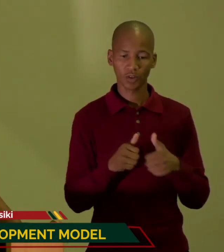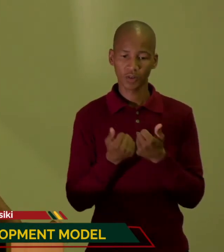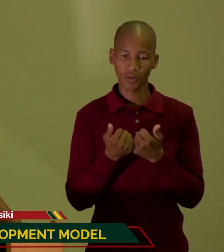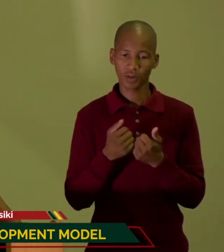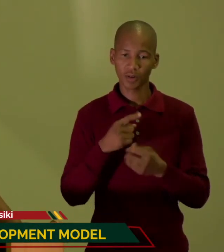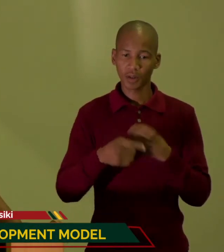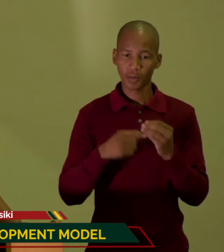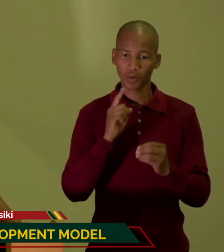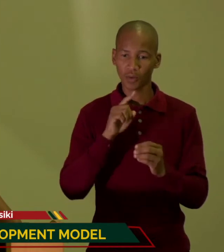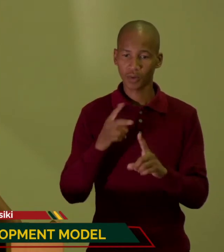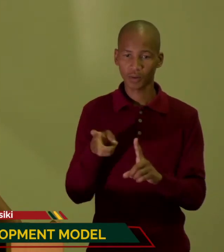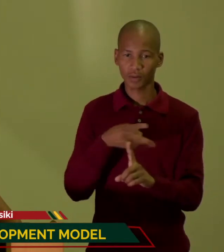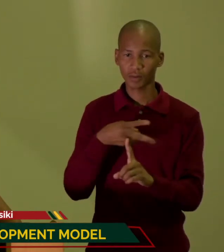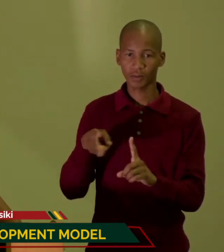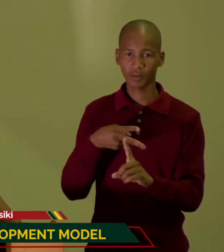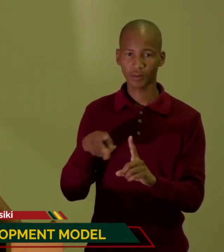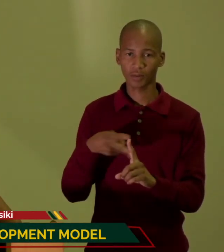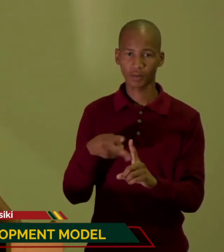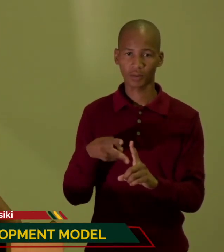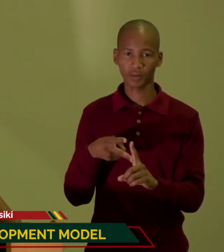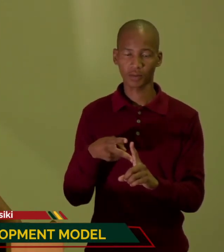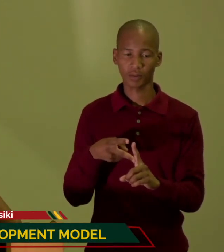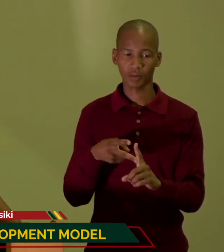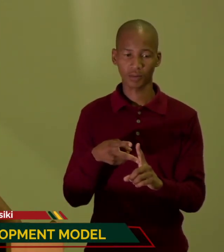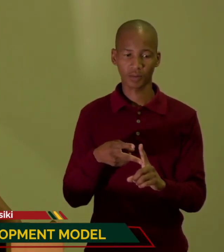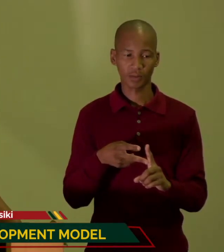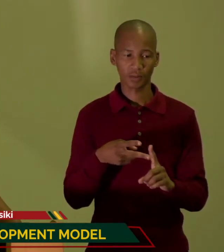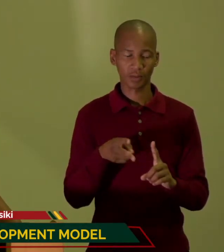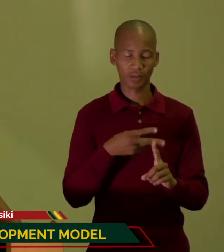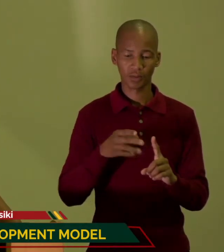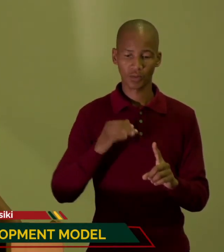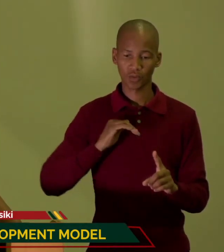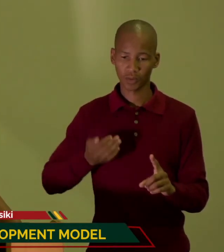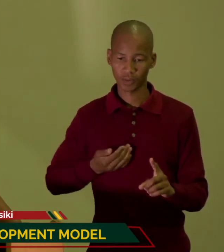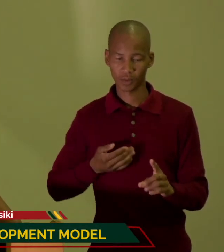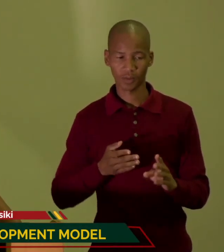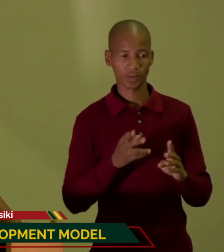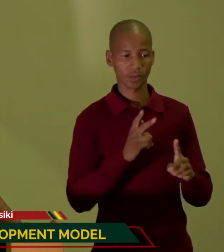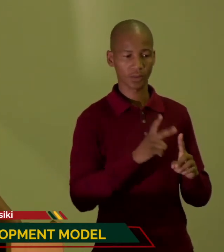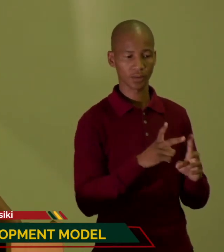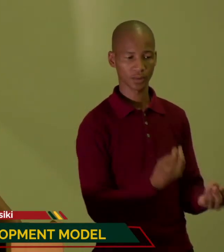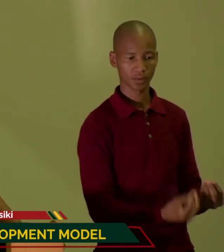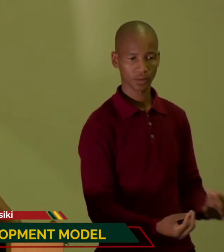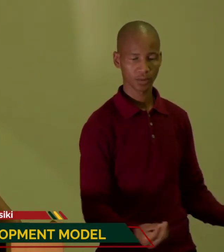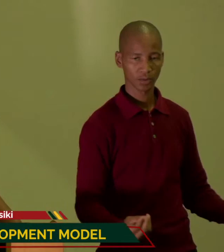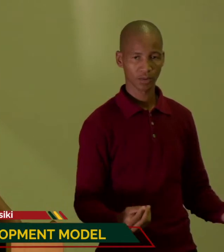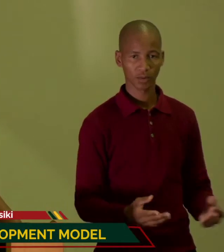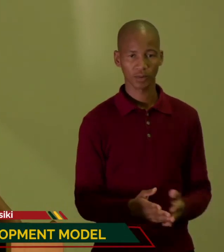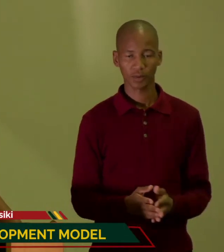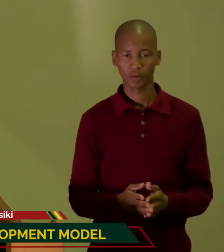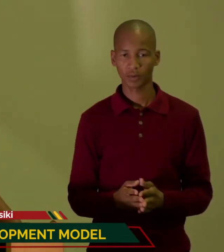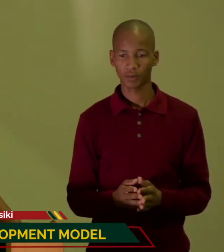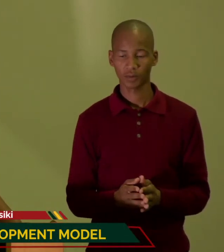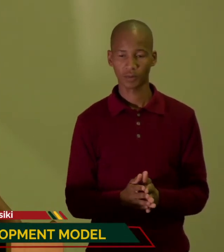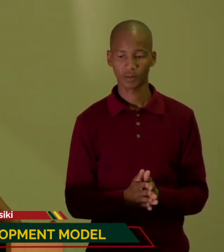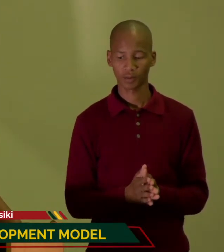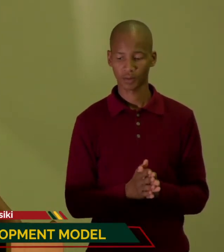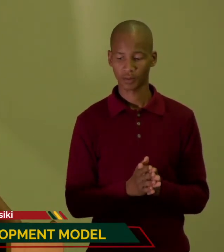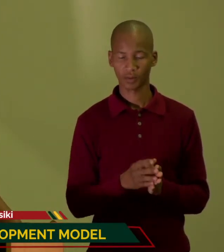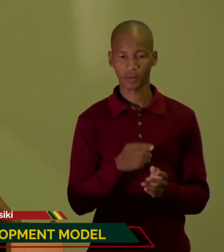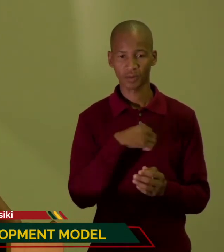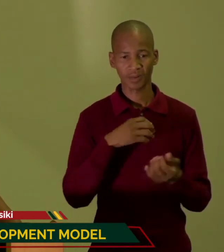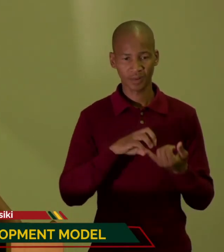violence against women and children. We are doing whatever is in our